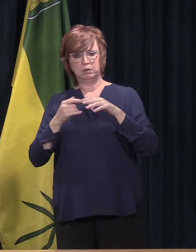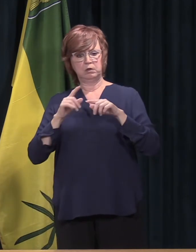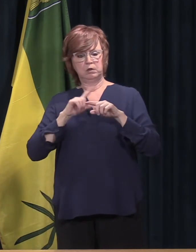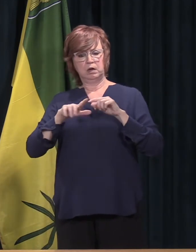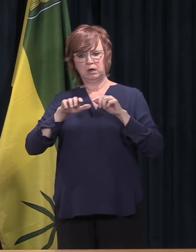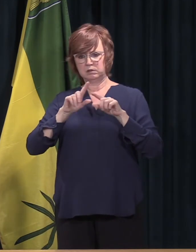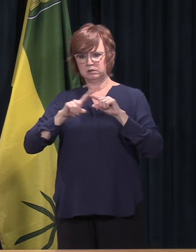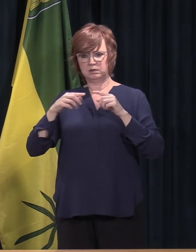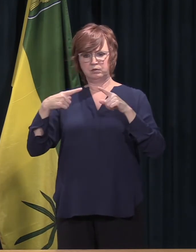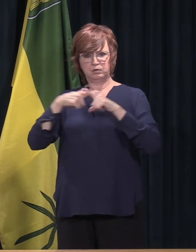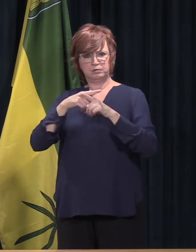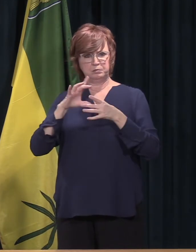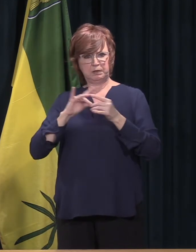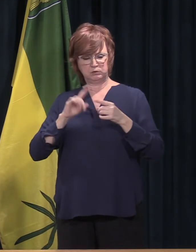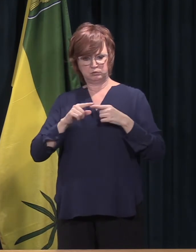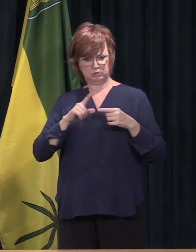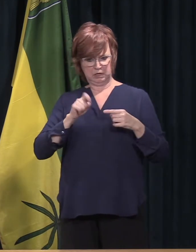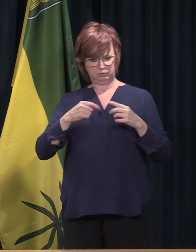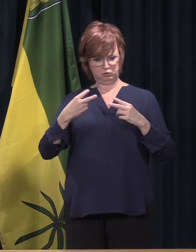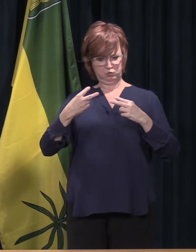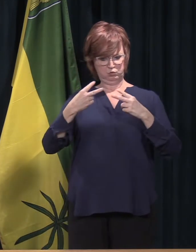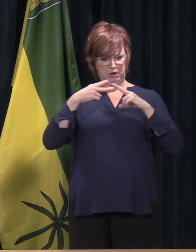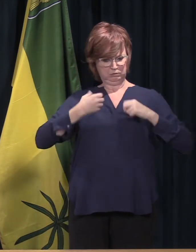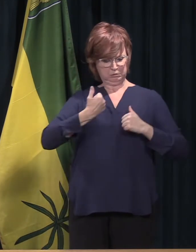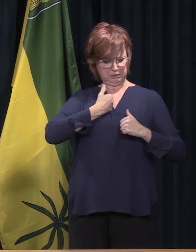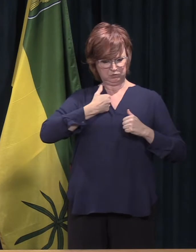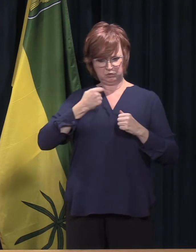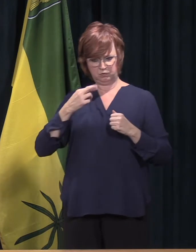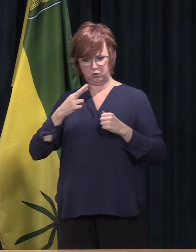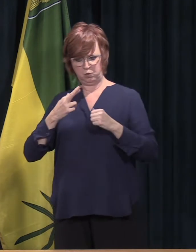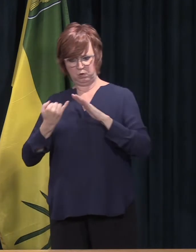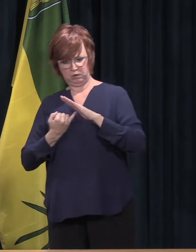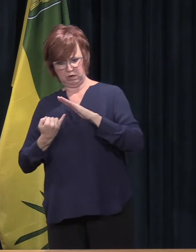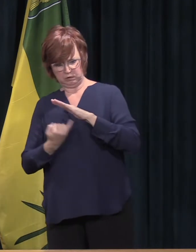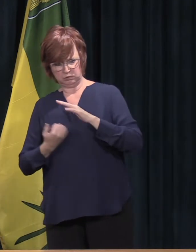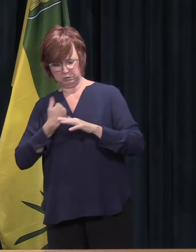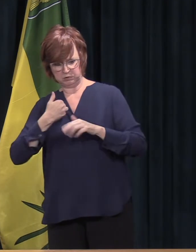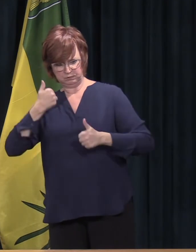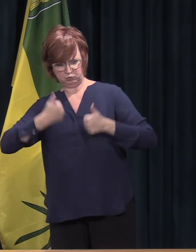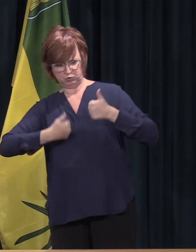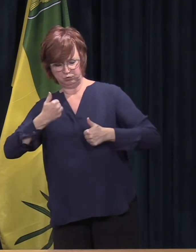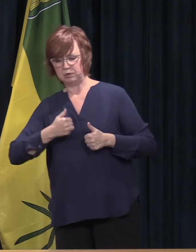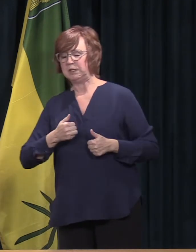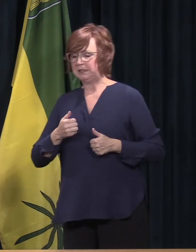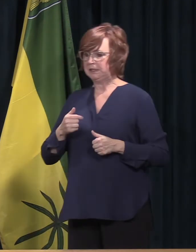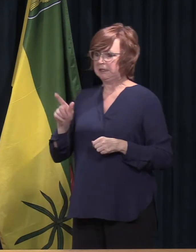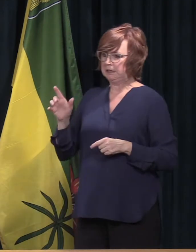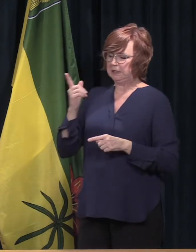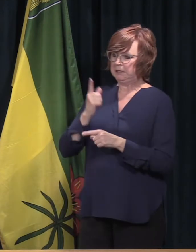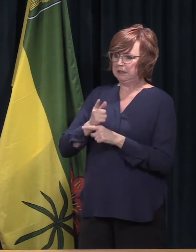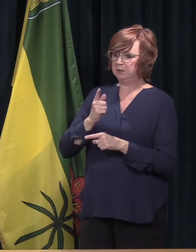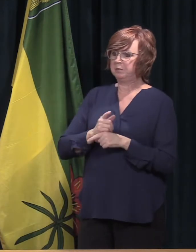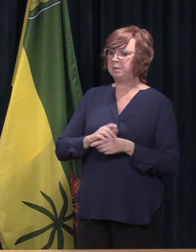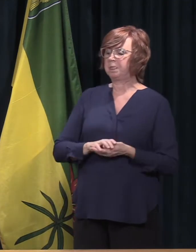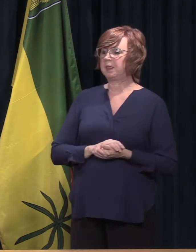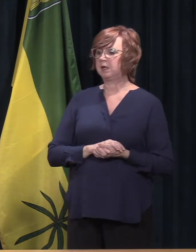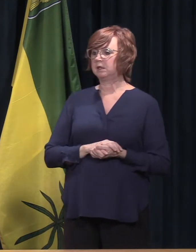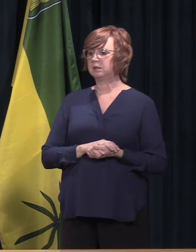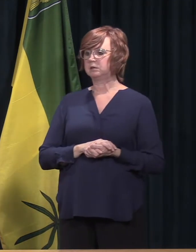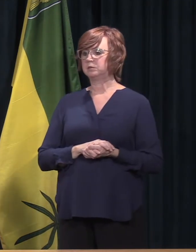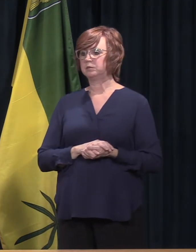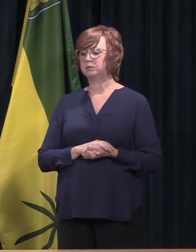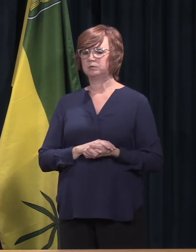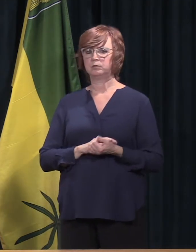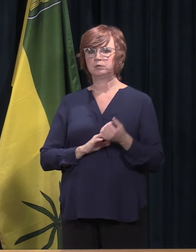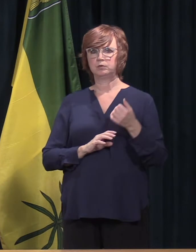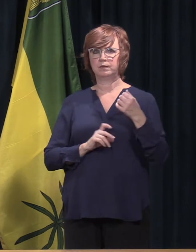actually, that has also been discussed actually just today. Because as you know, initially in the first 2-3 cases in Canada, there